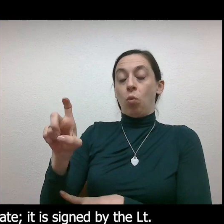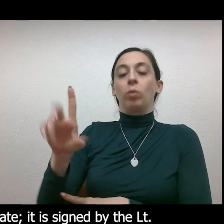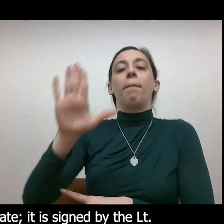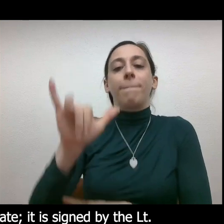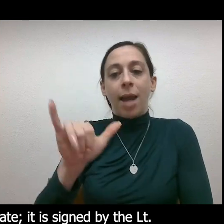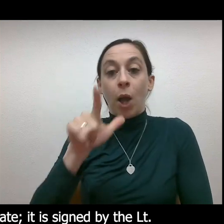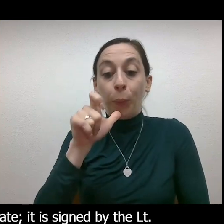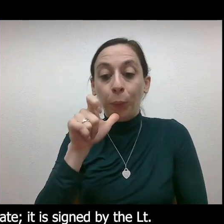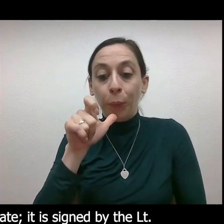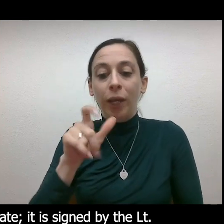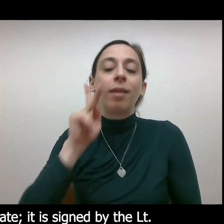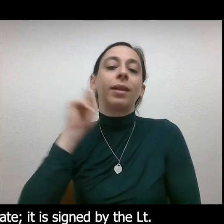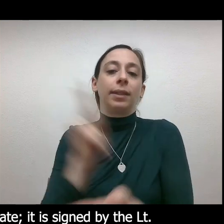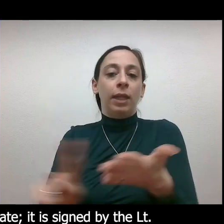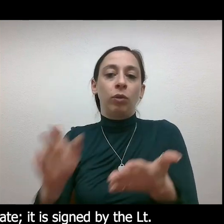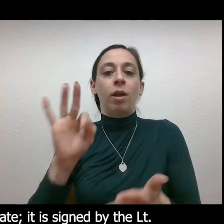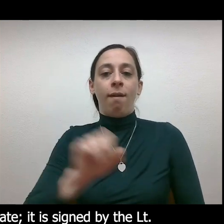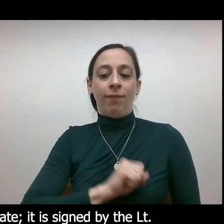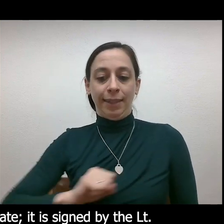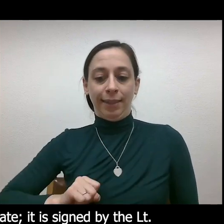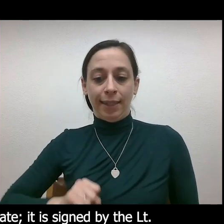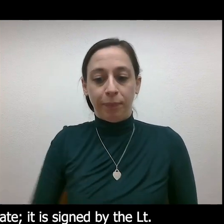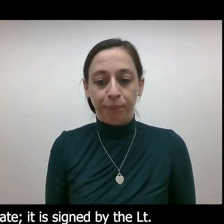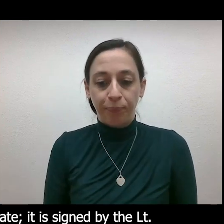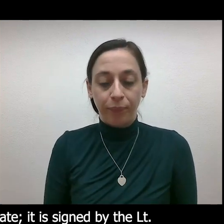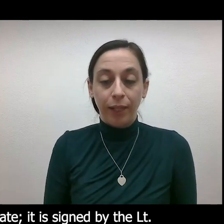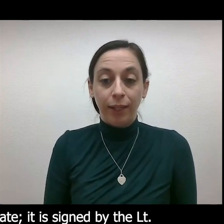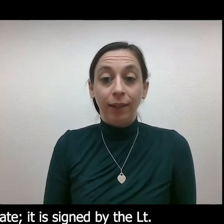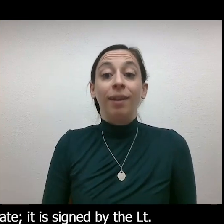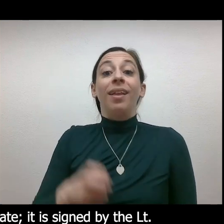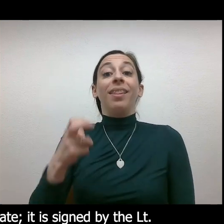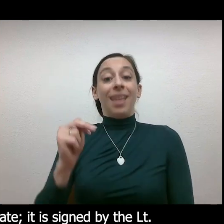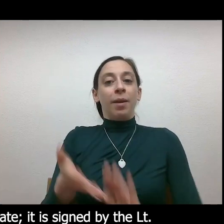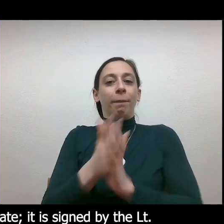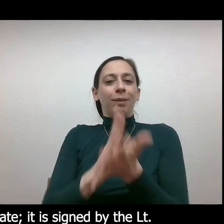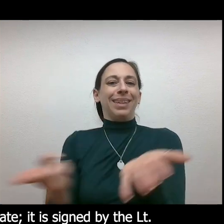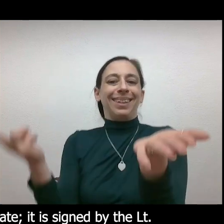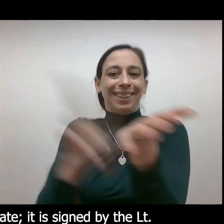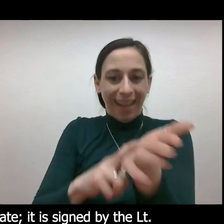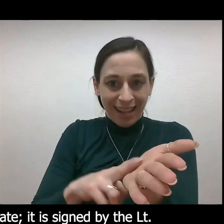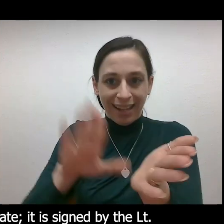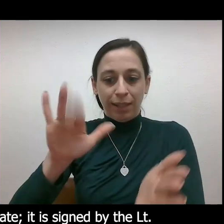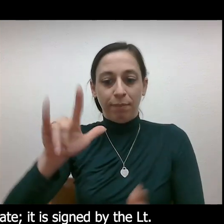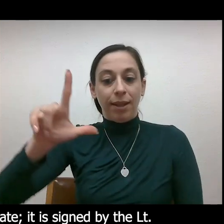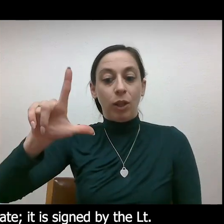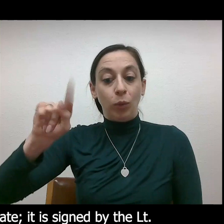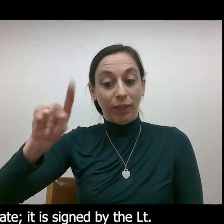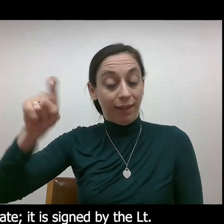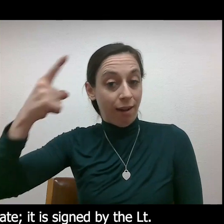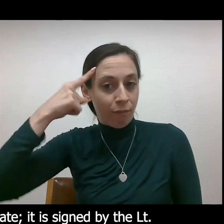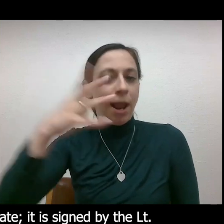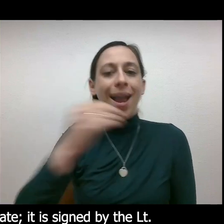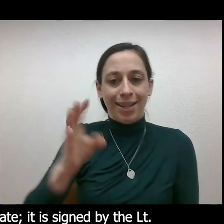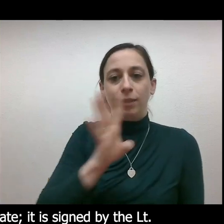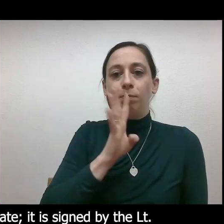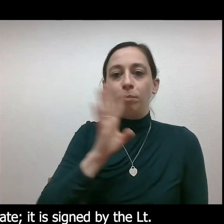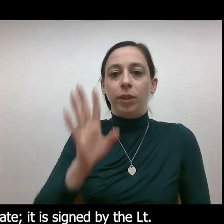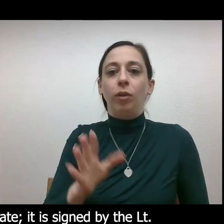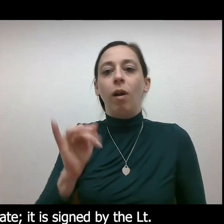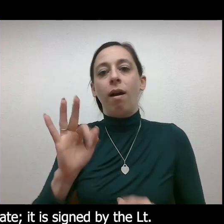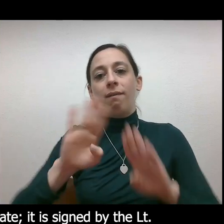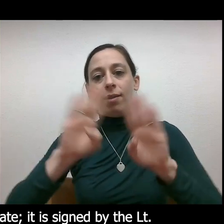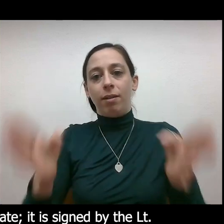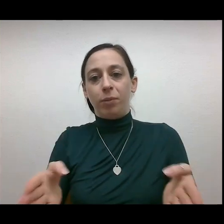It is enrolled by the Secretary of the Senate. It is signed by the Lieutenant Governor and the Speaker of the House.